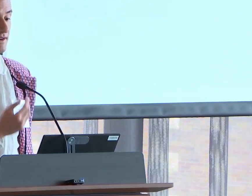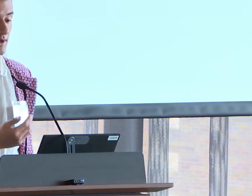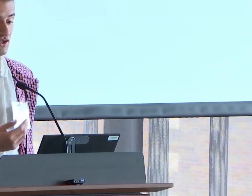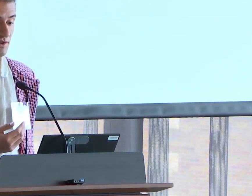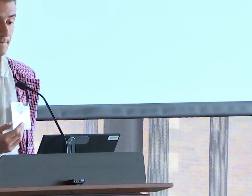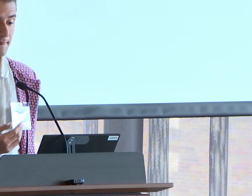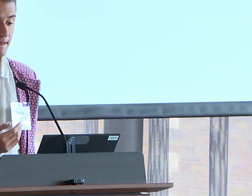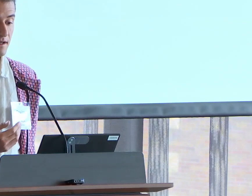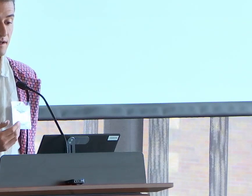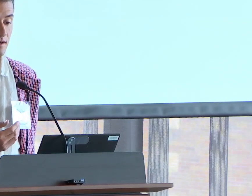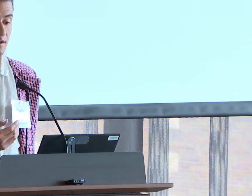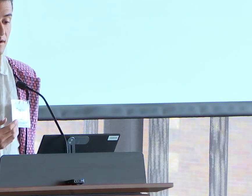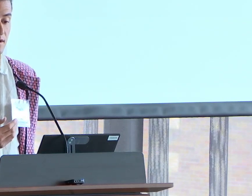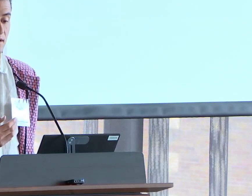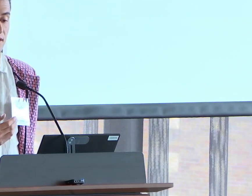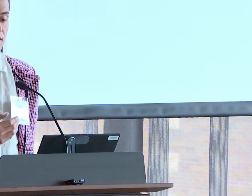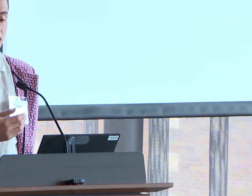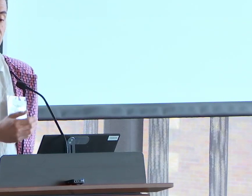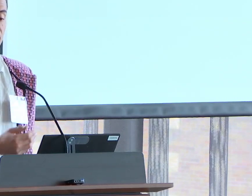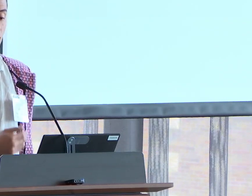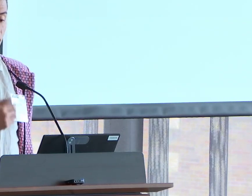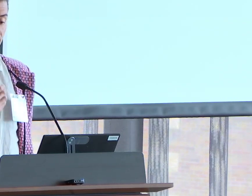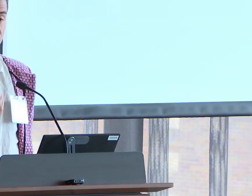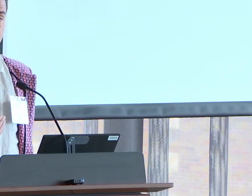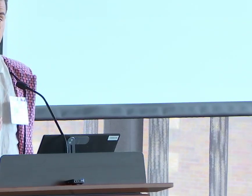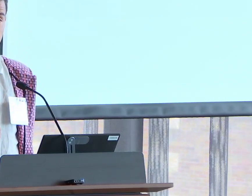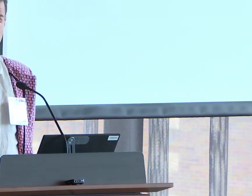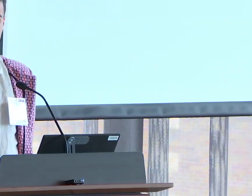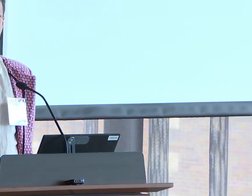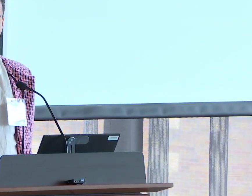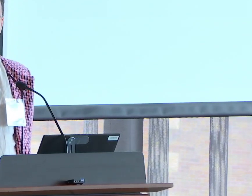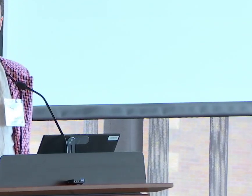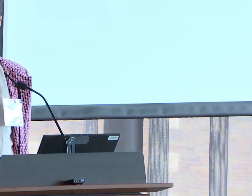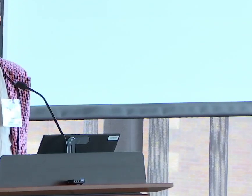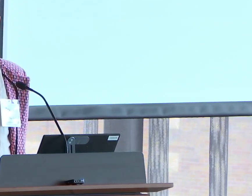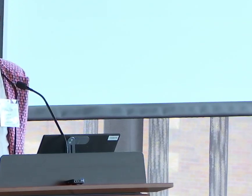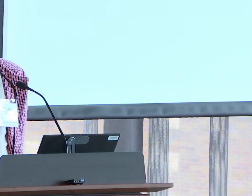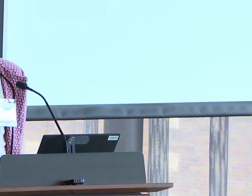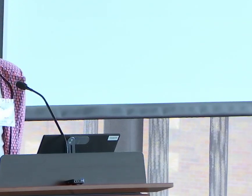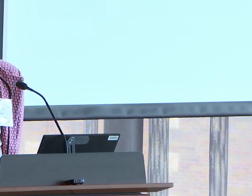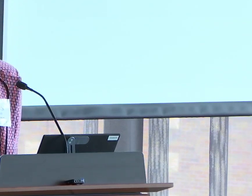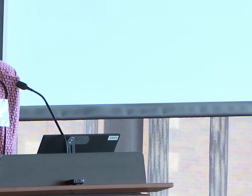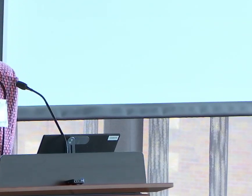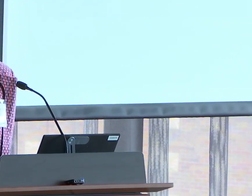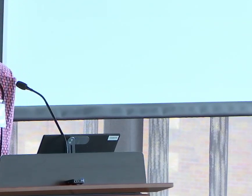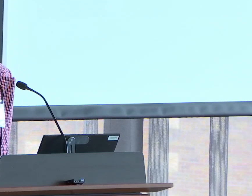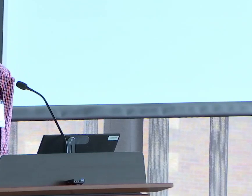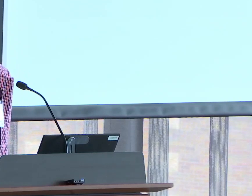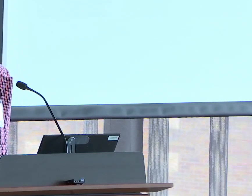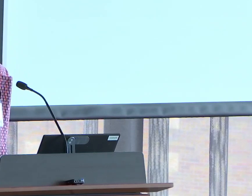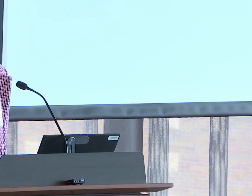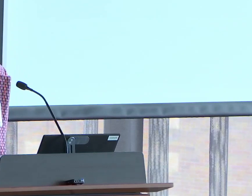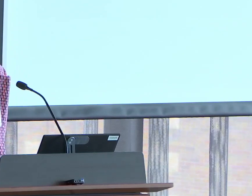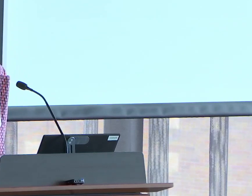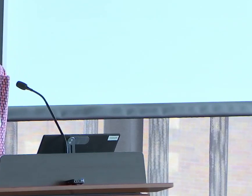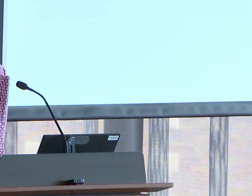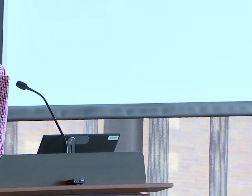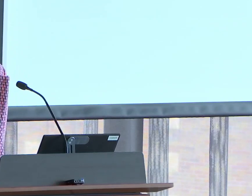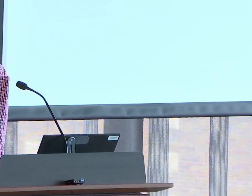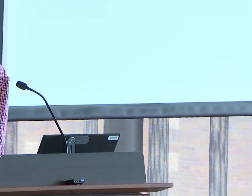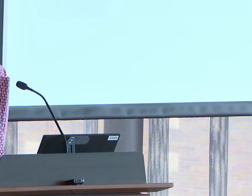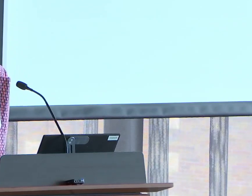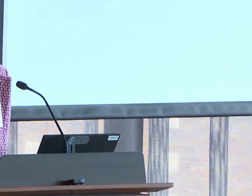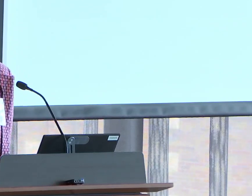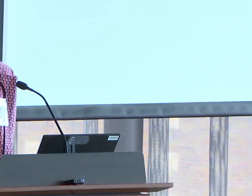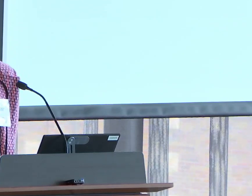answer that question. And in order to answer that question, we need a way of measuring people's ability